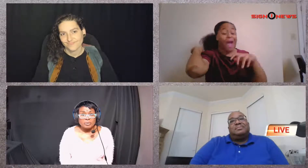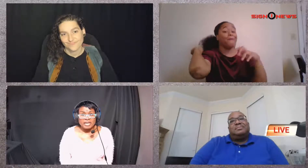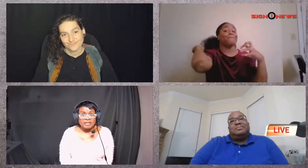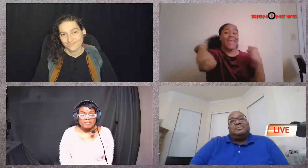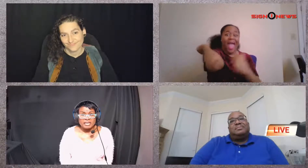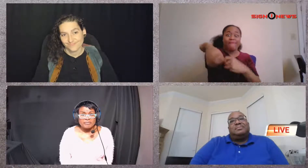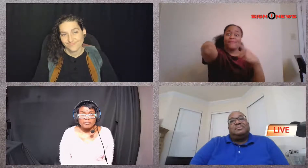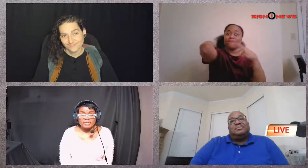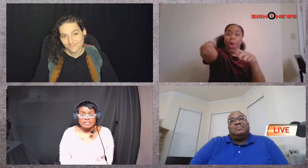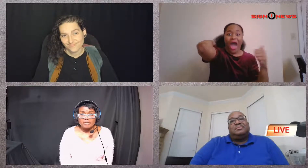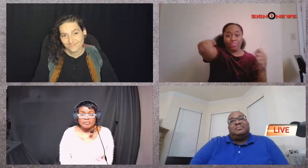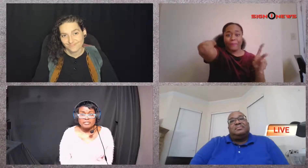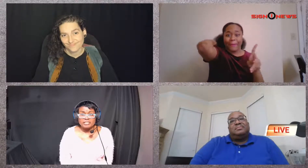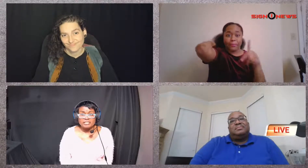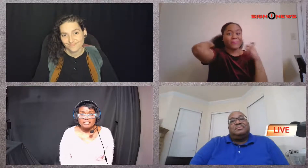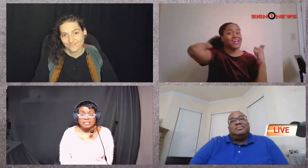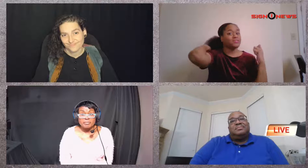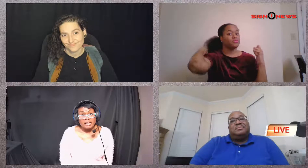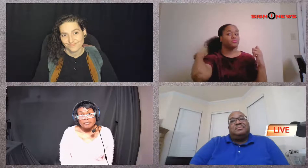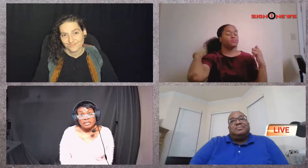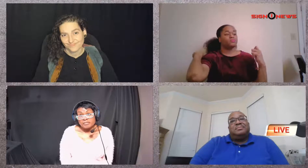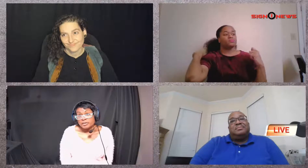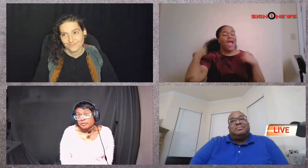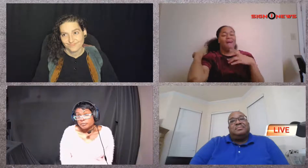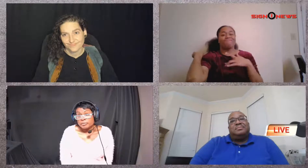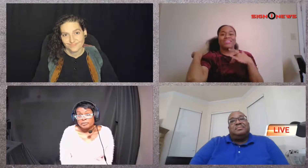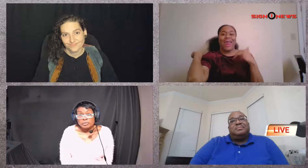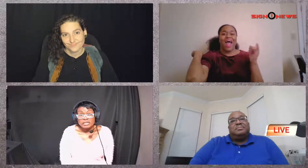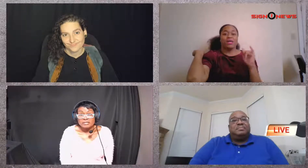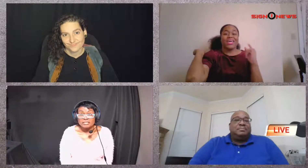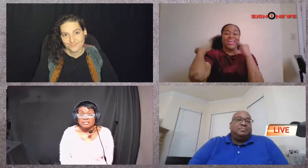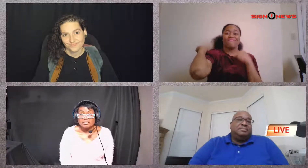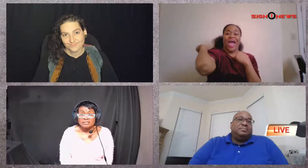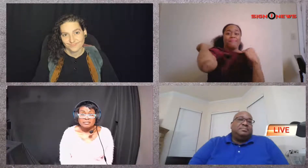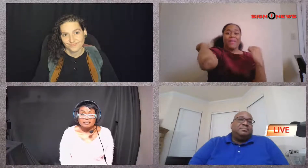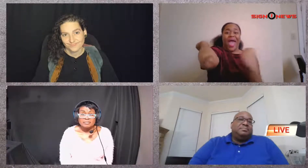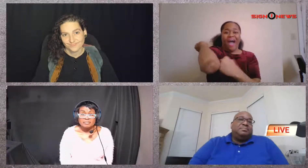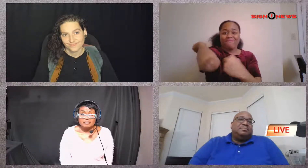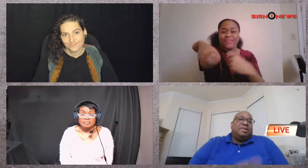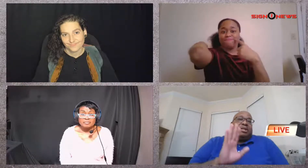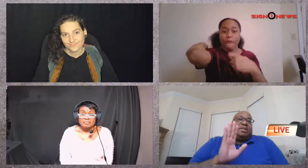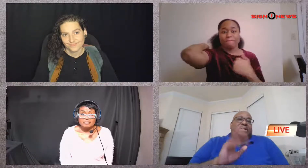I'm not only advocating for myself, I'm advocating for other people as well.